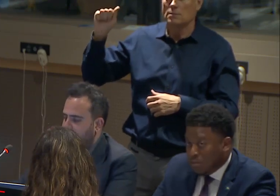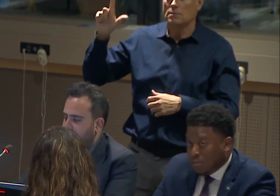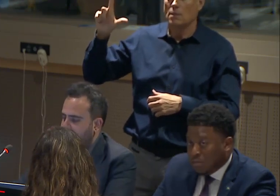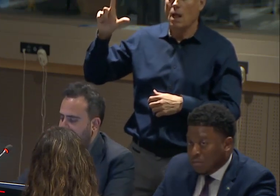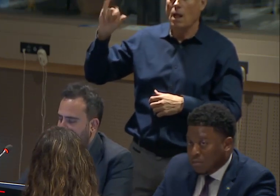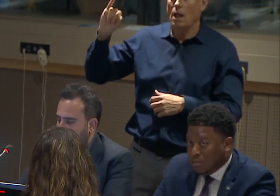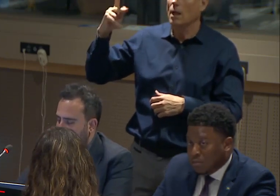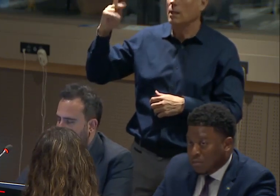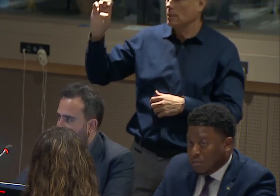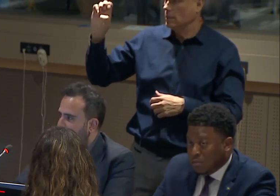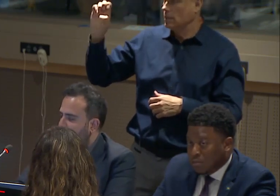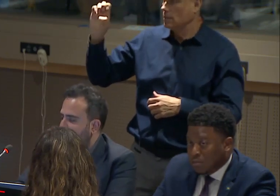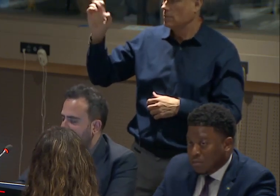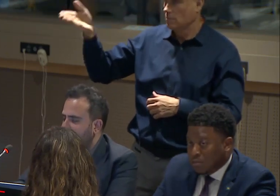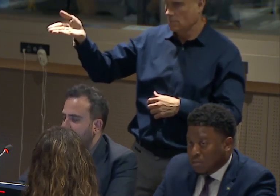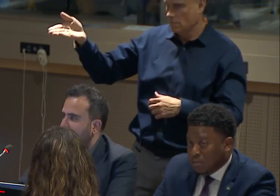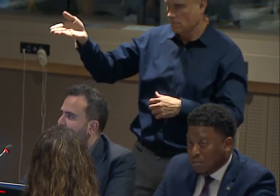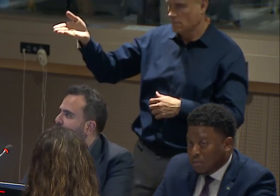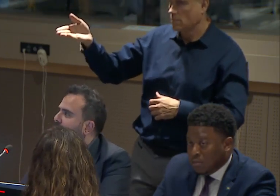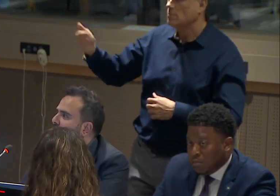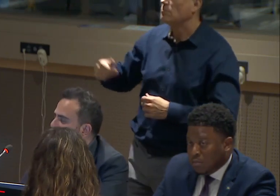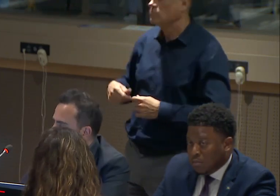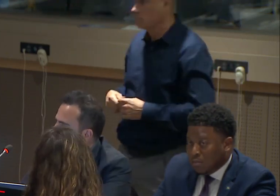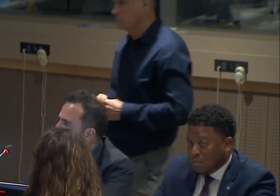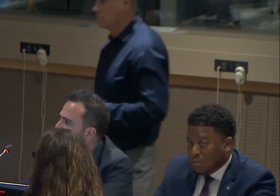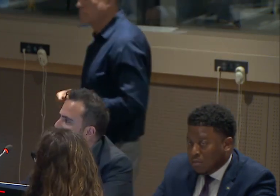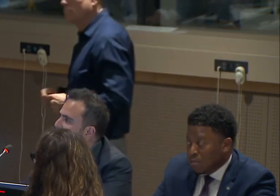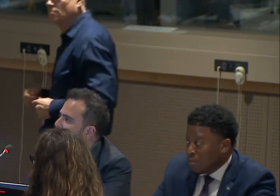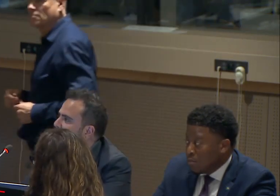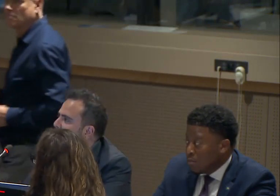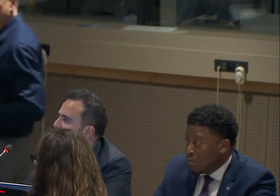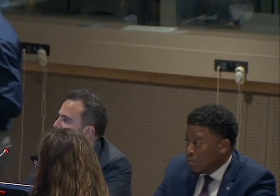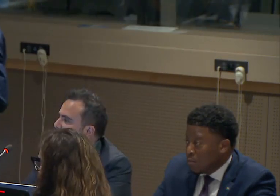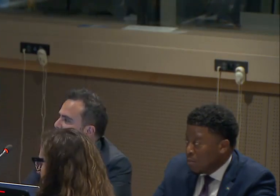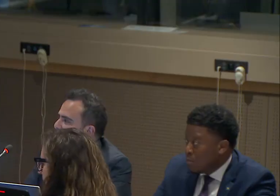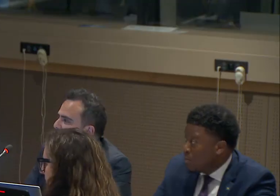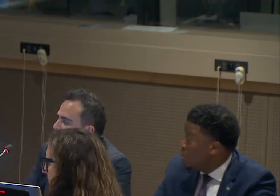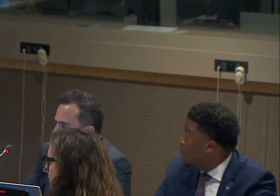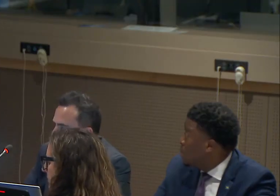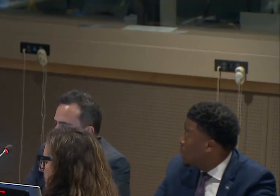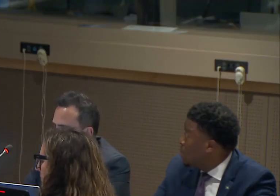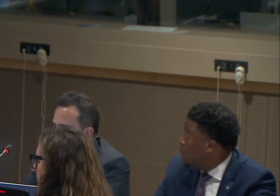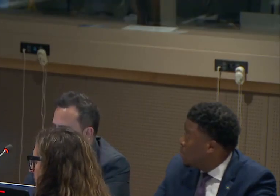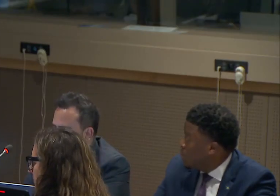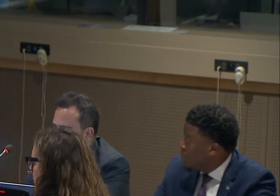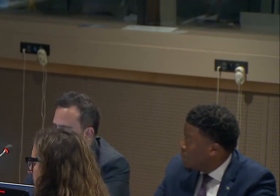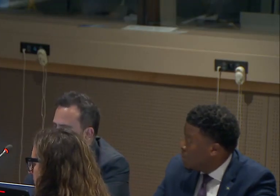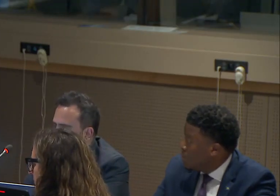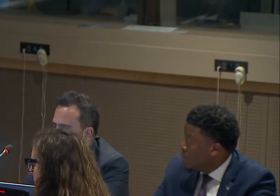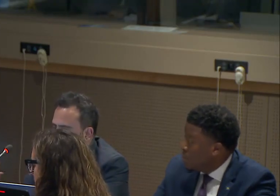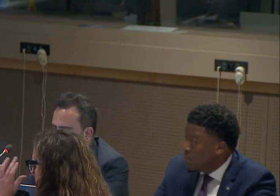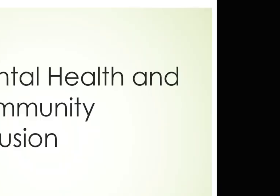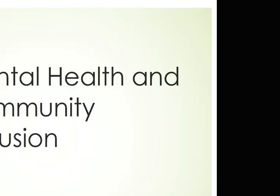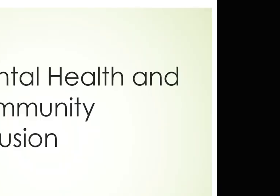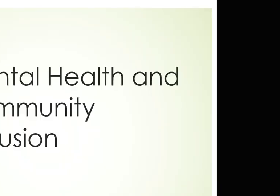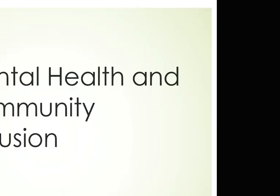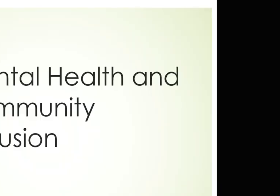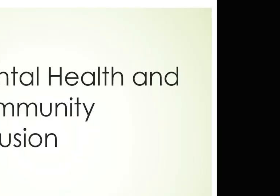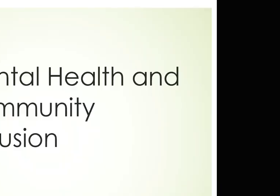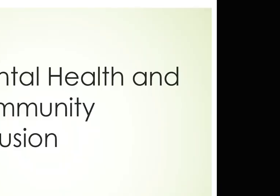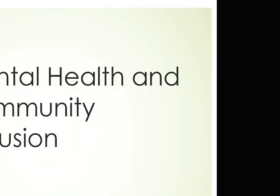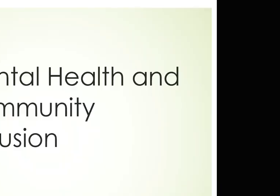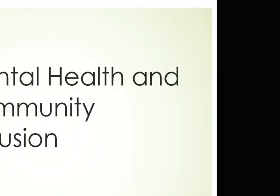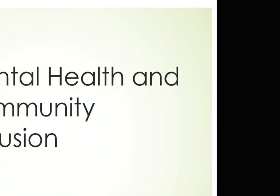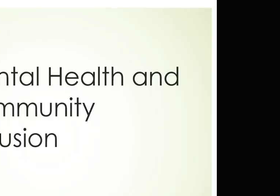a lot, Alistair, and thanks for co-organizing, I believe, this very important session, tackling